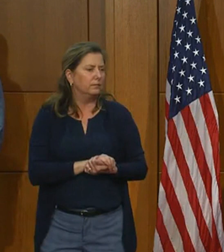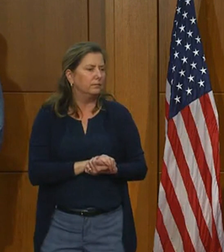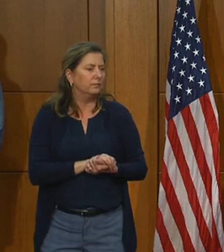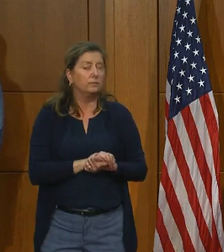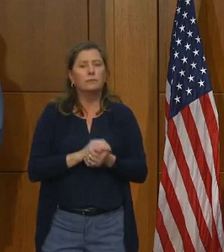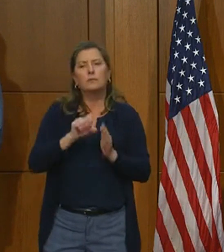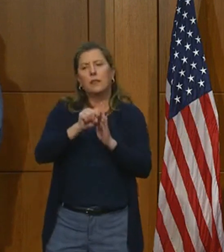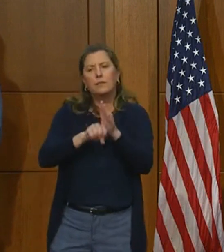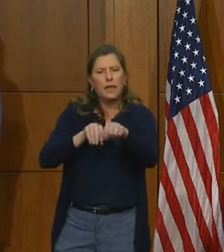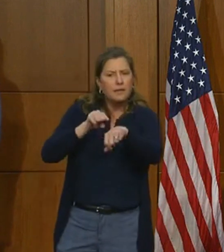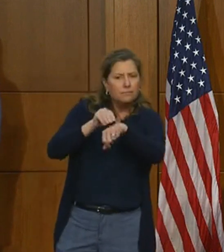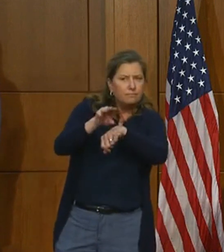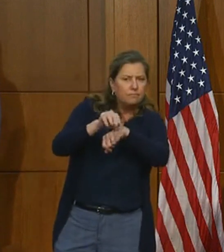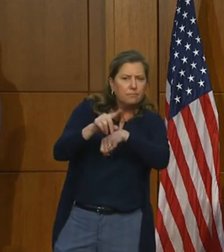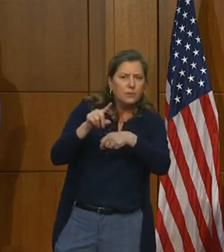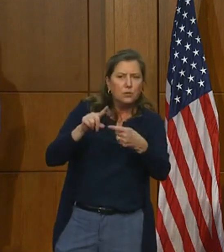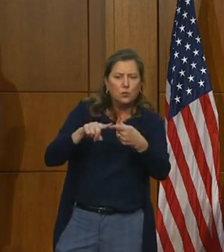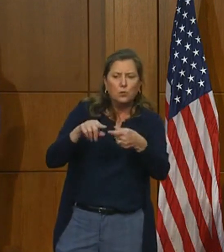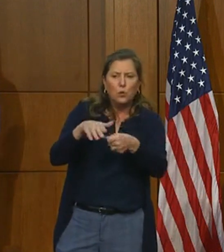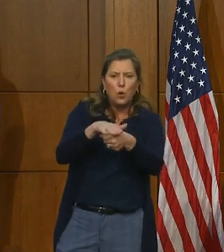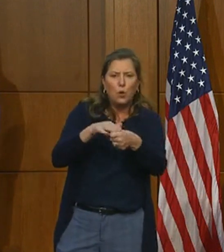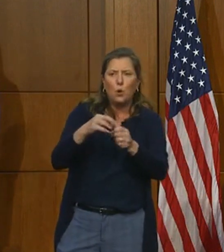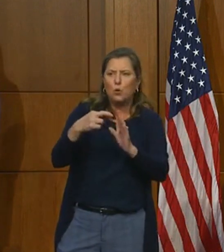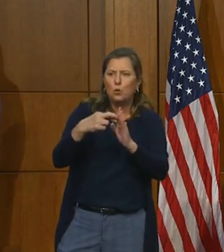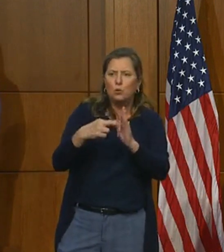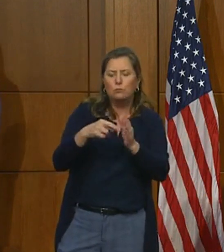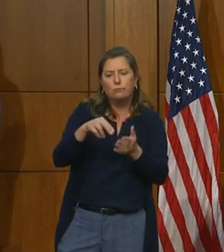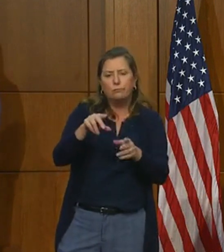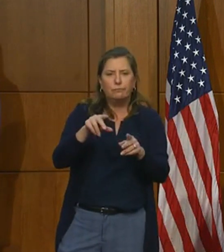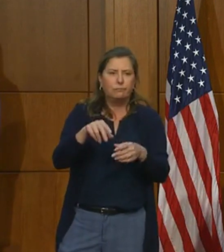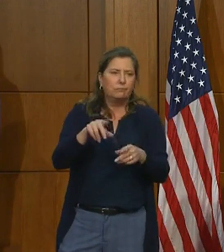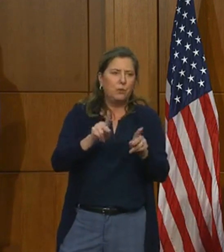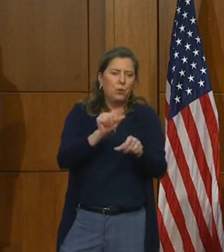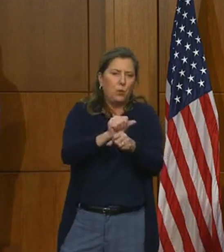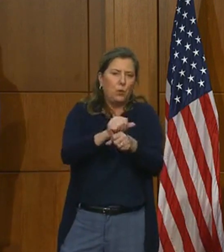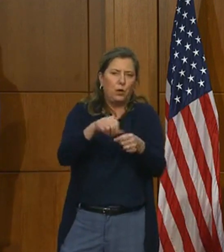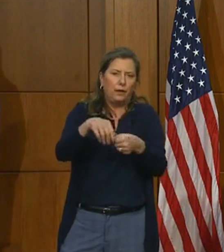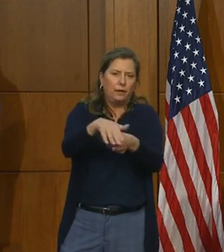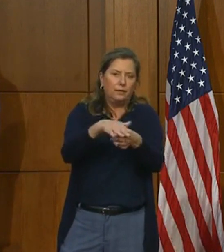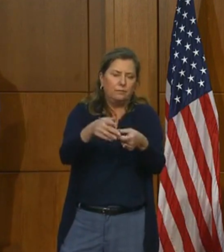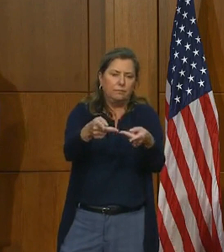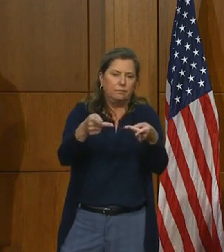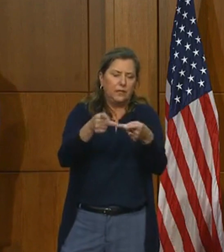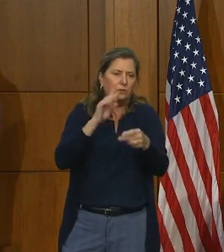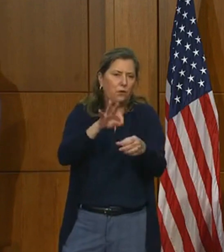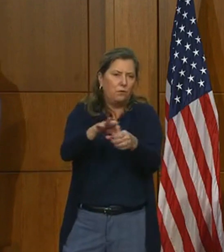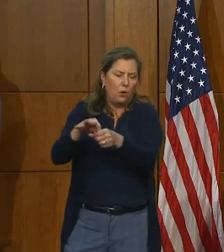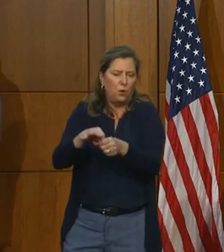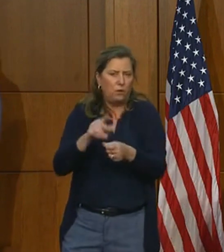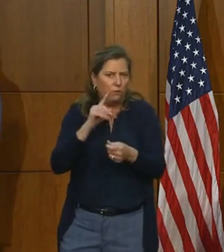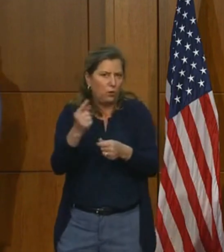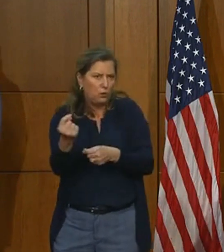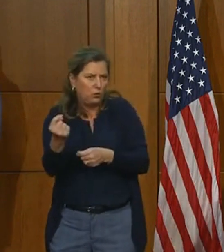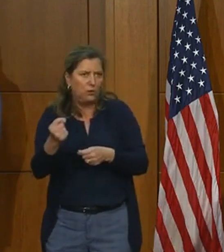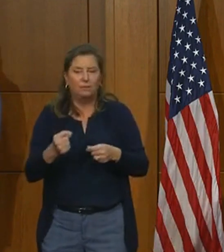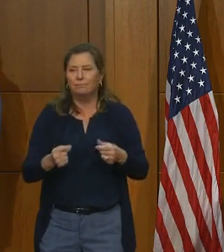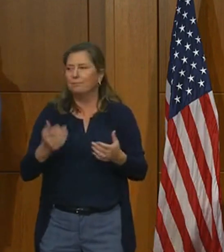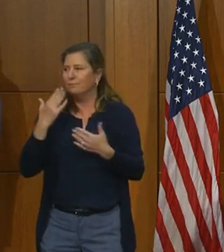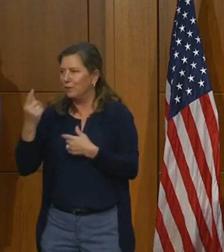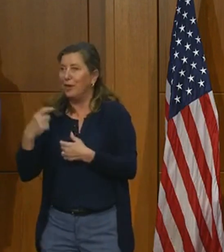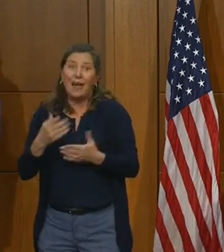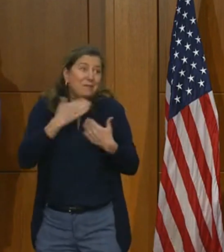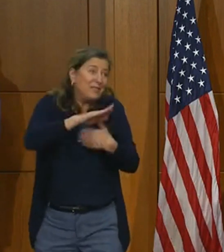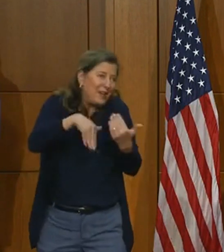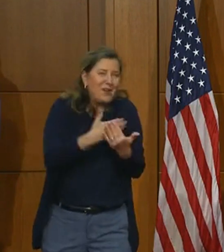to minimize exposure to voters and poll workers on Tuesday? So I appreciate the question. I appreciate all your